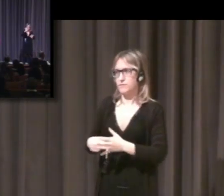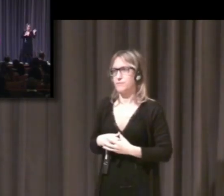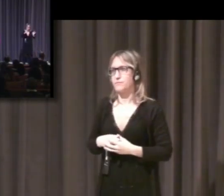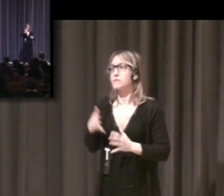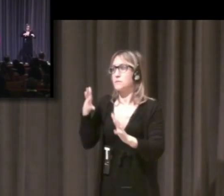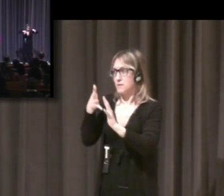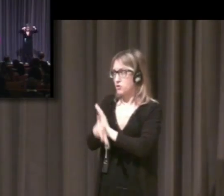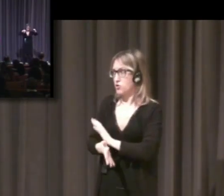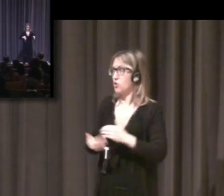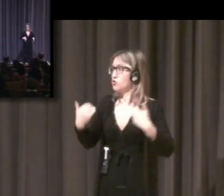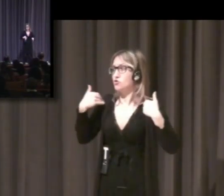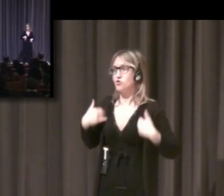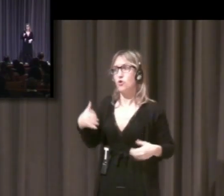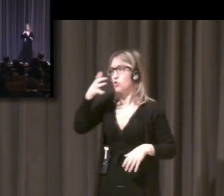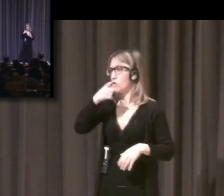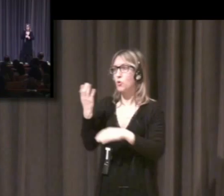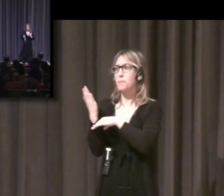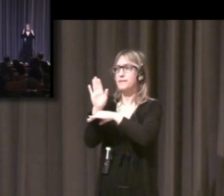available.